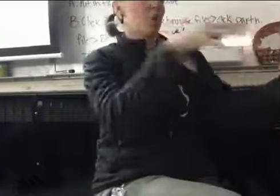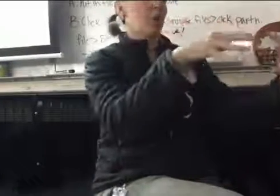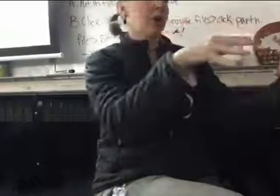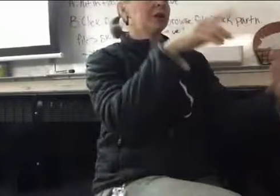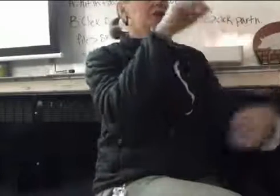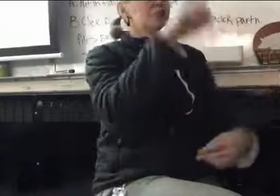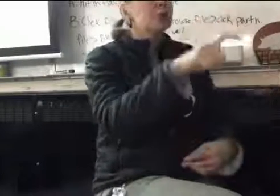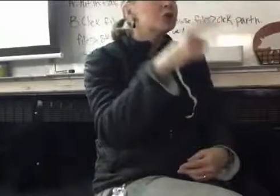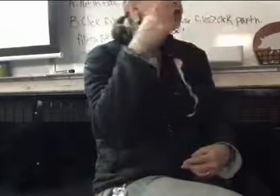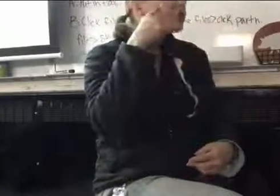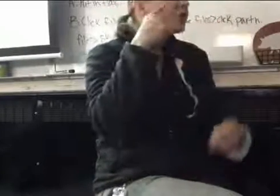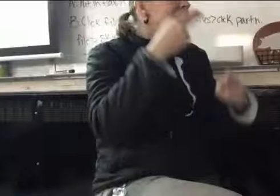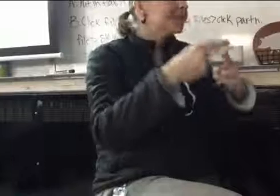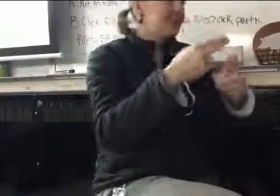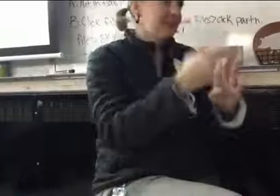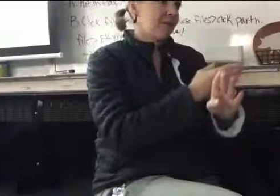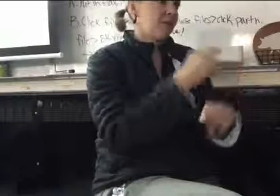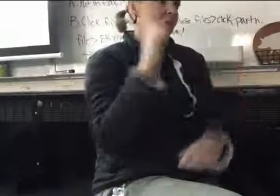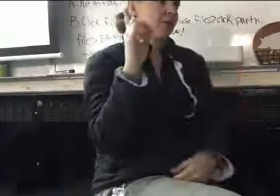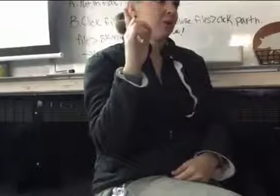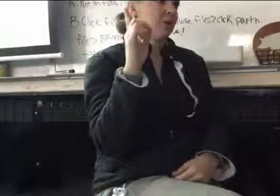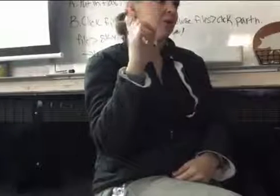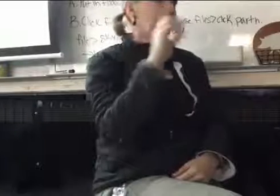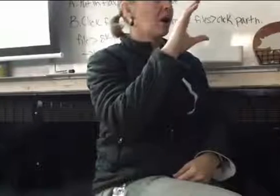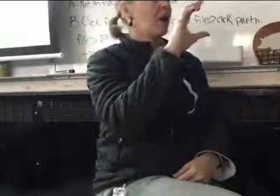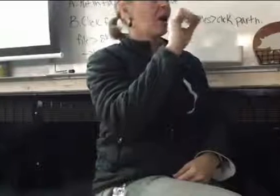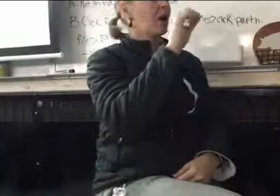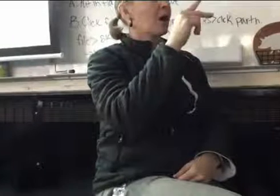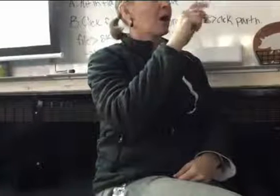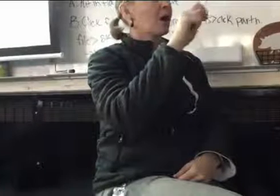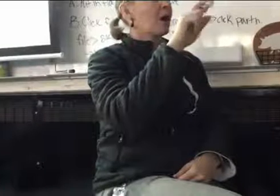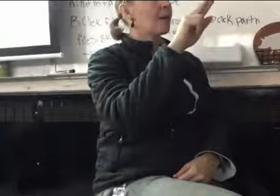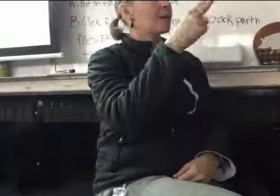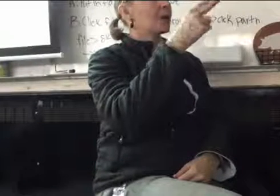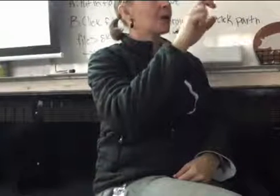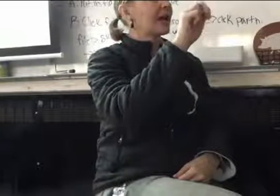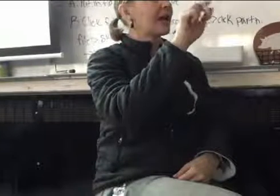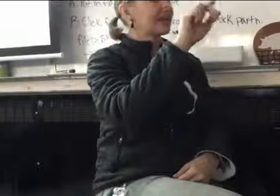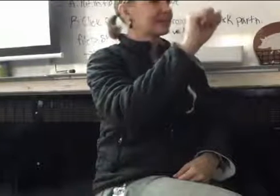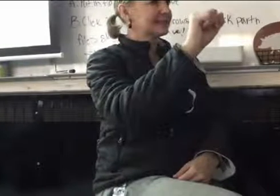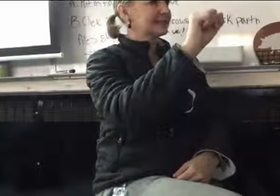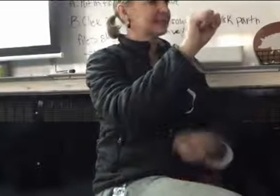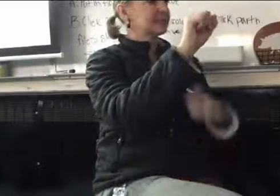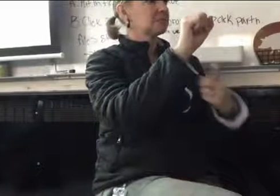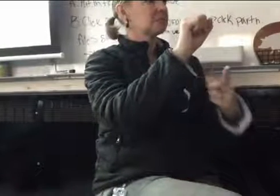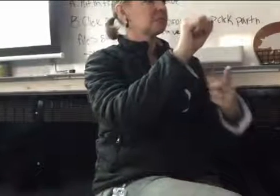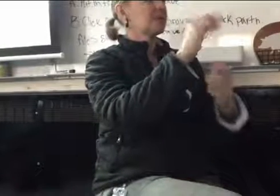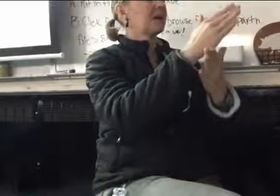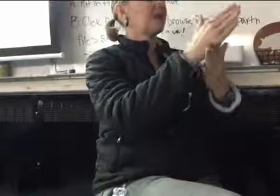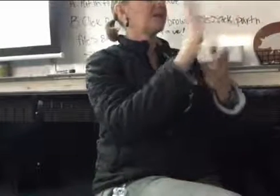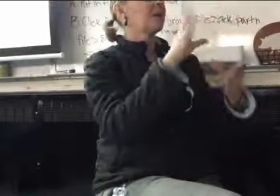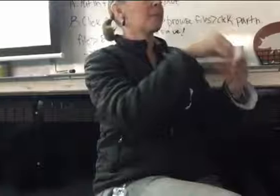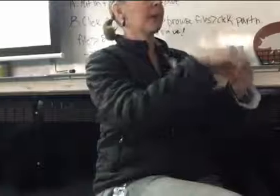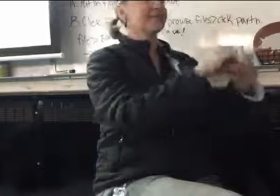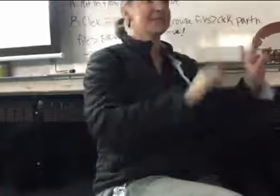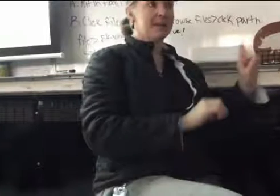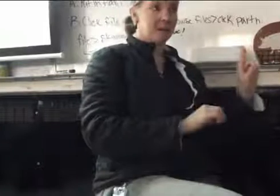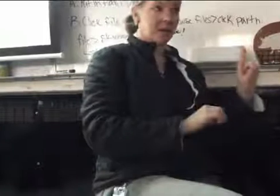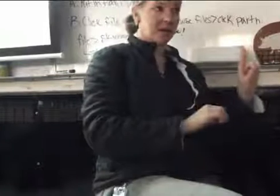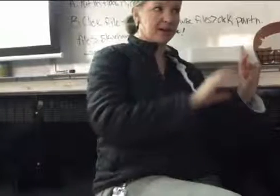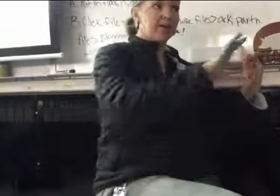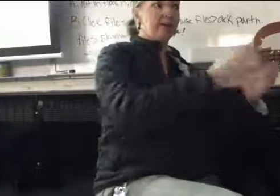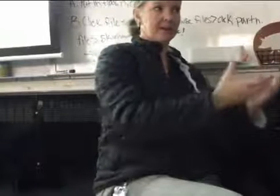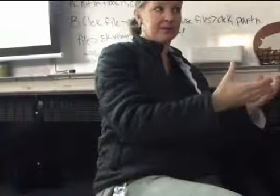name before. Now, these are the Copperheads. Now, if you will highlight that these are part of the Democratic